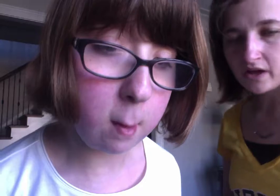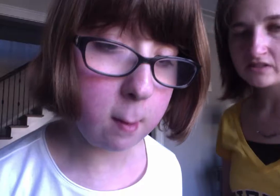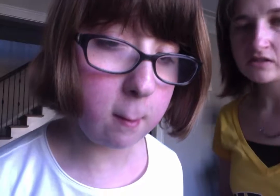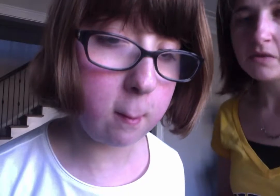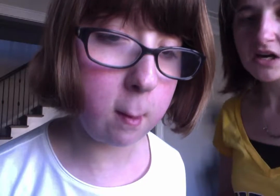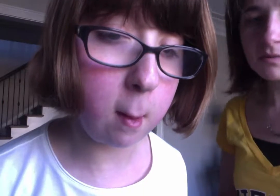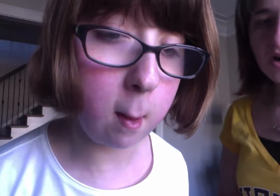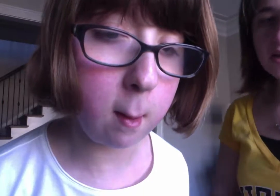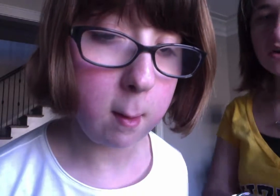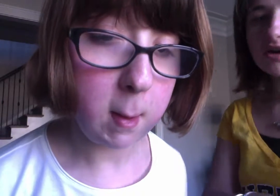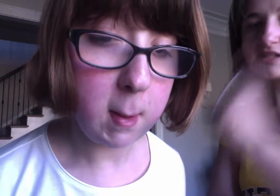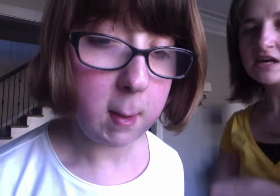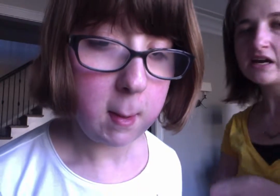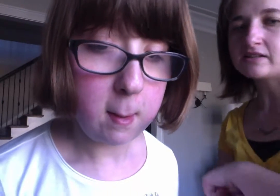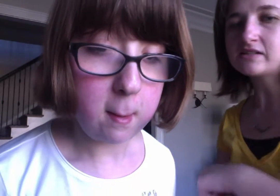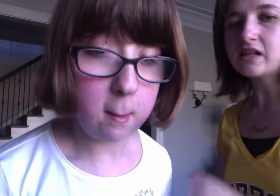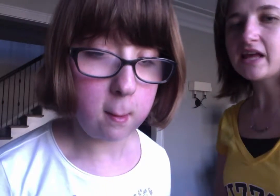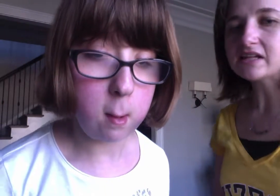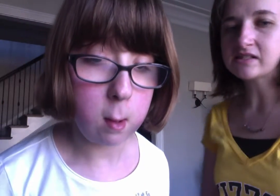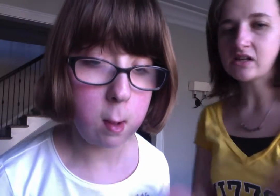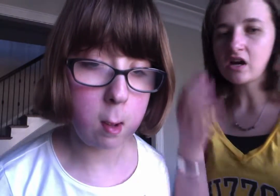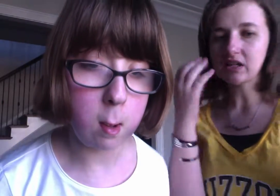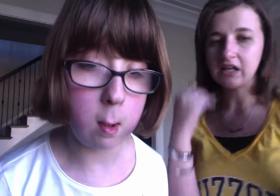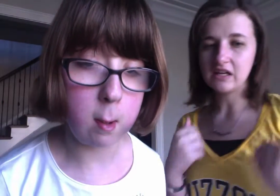We are the ones who make a brighter day. So let's start this